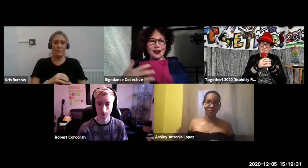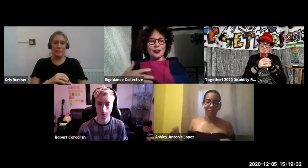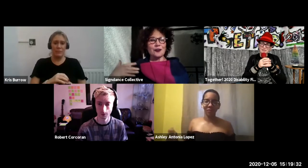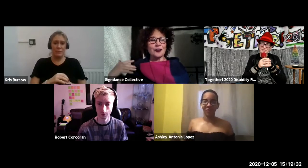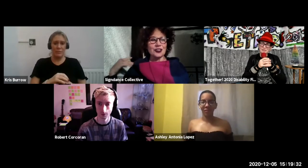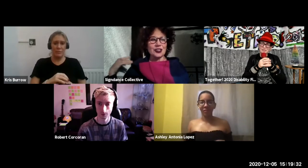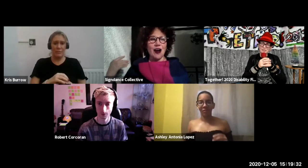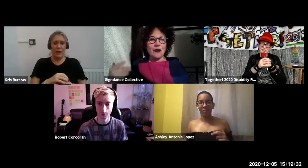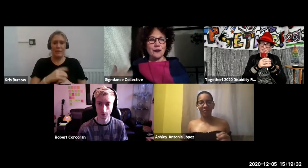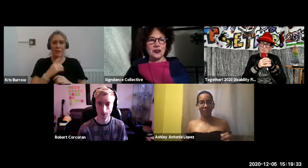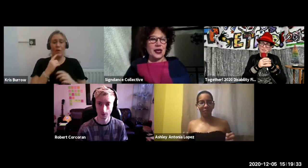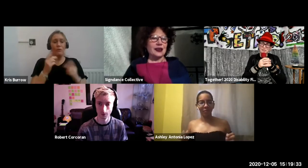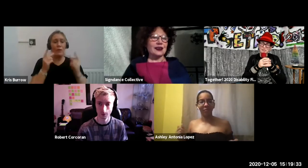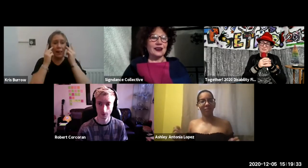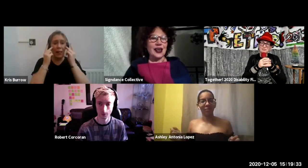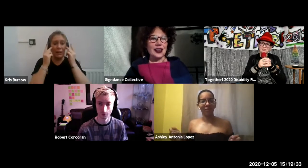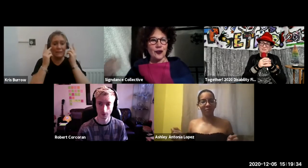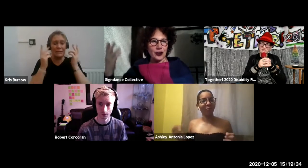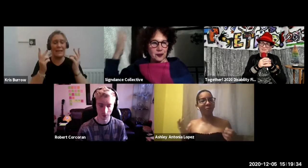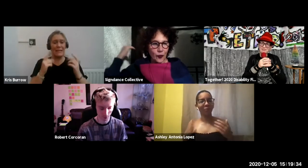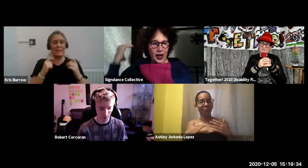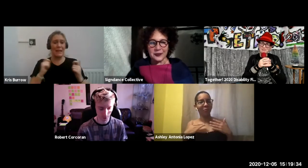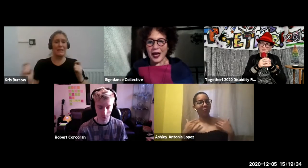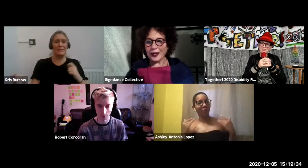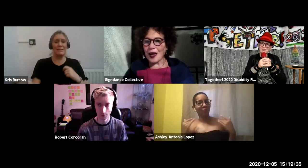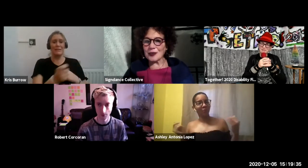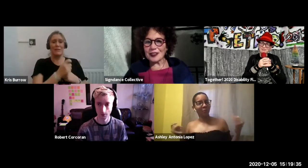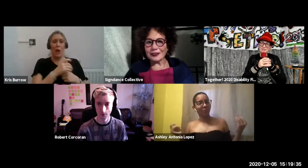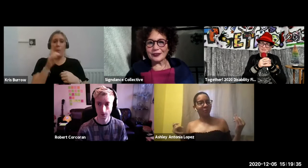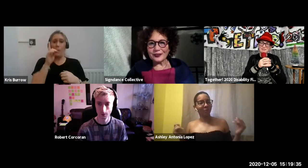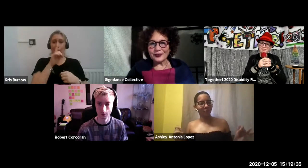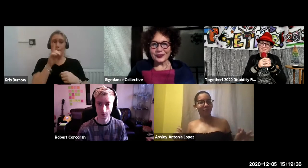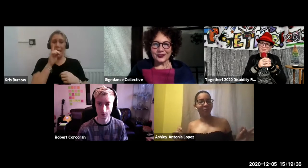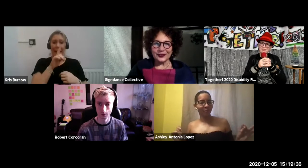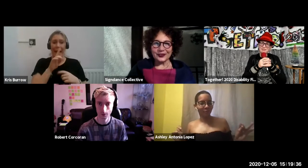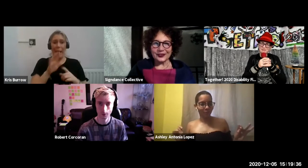a colorful scarf with pink, and I've got a white background.